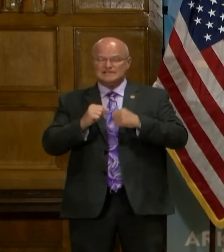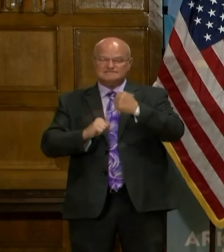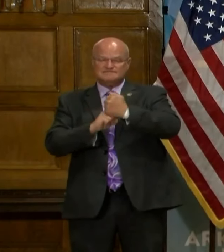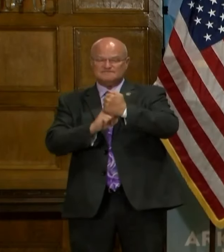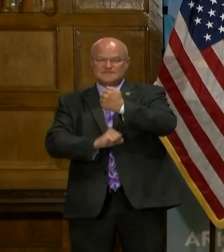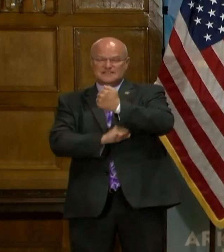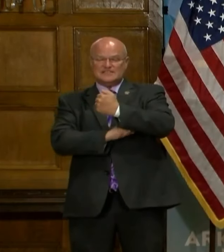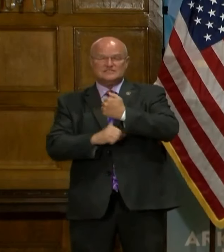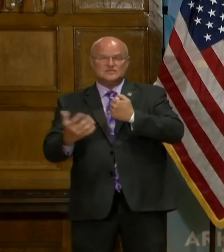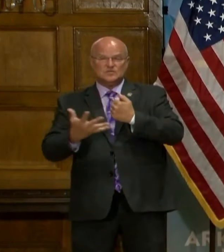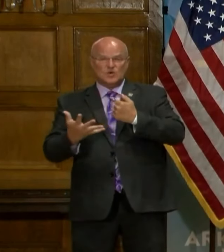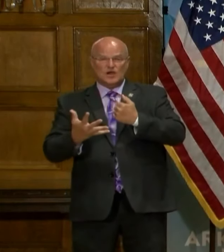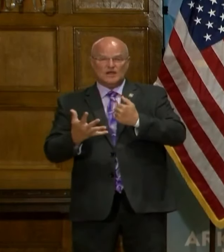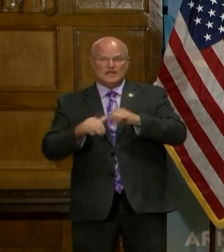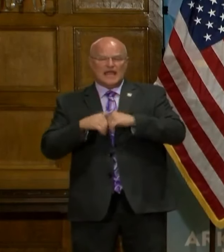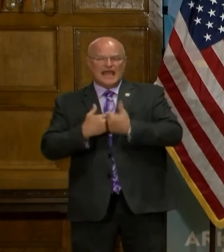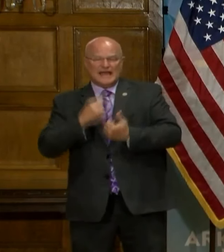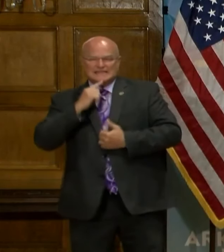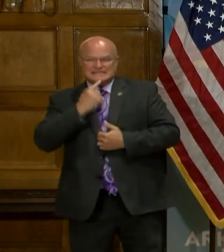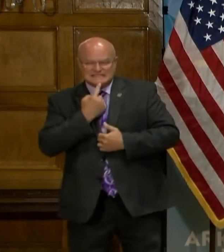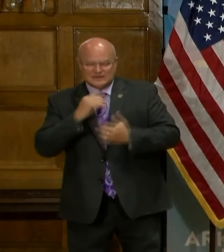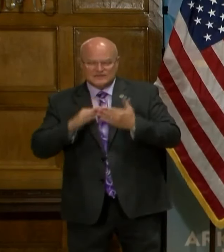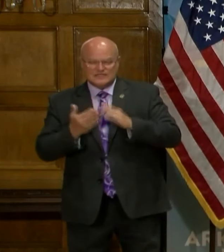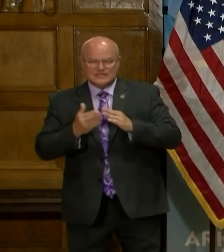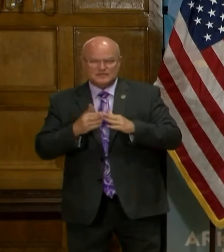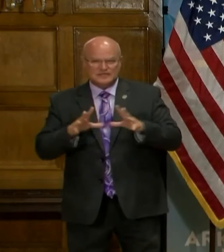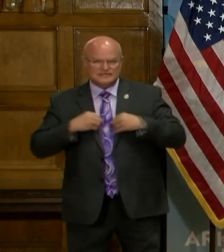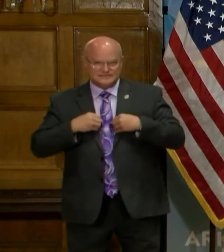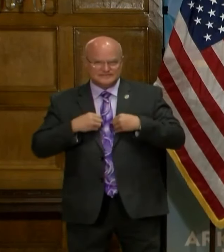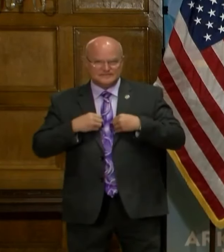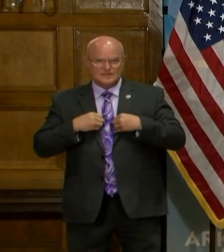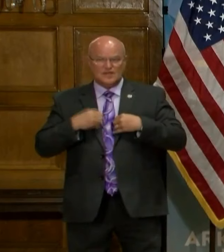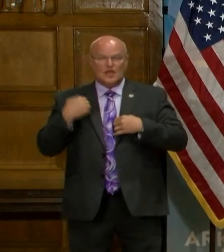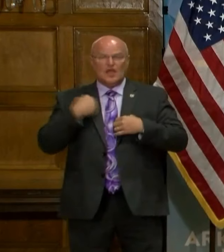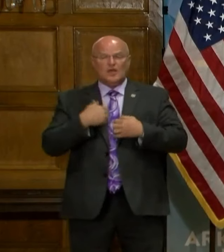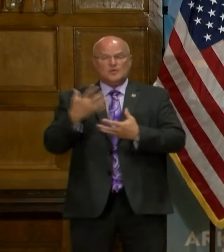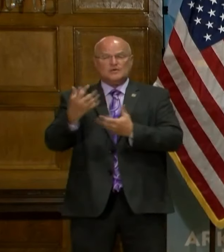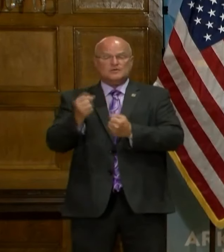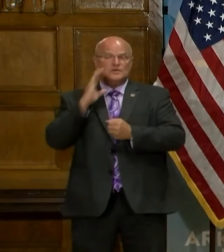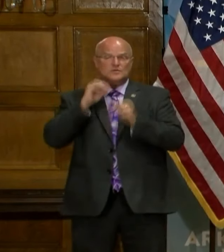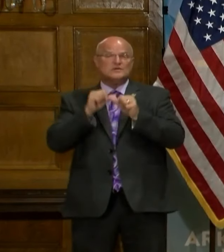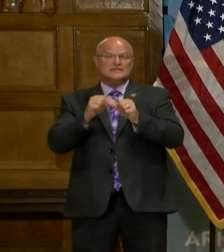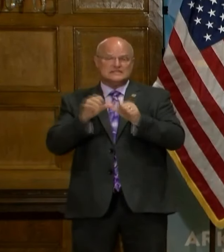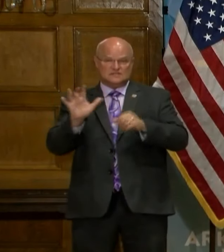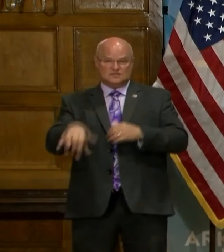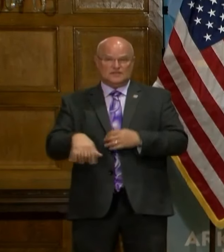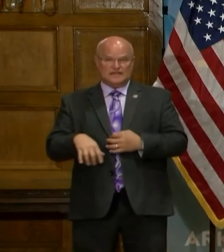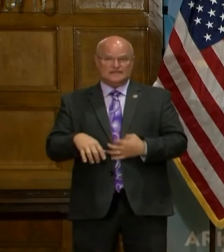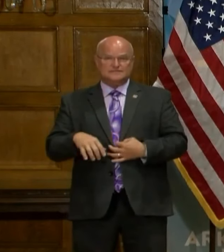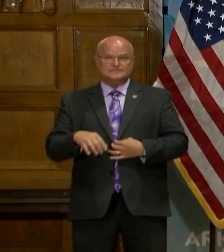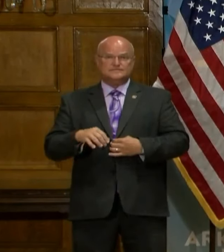foundation of that is how serious the community takes it, and we trust that they will continue to do so.